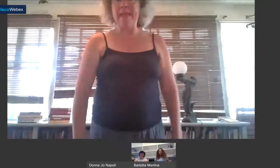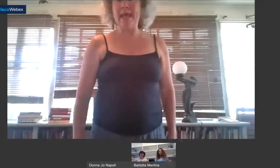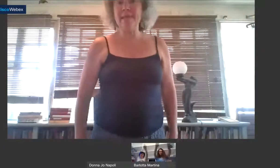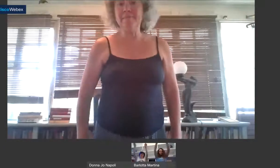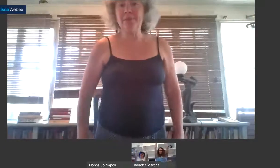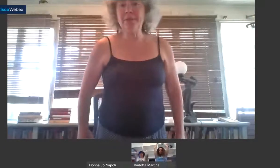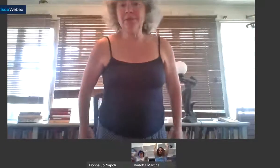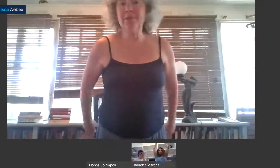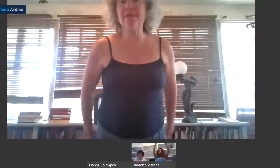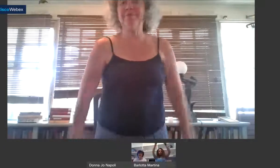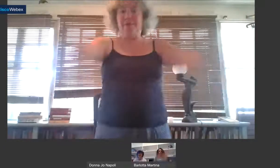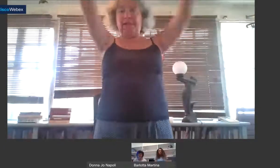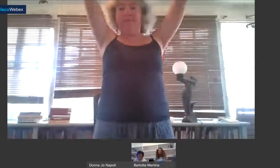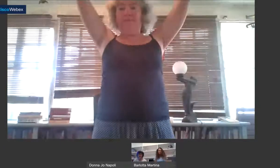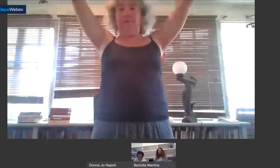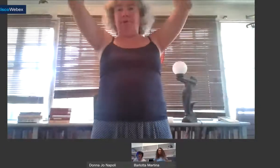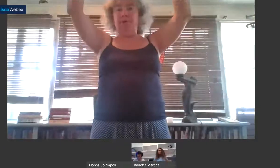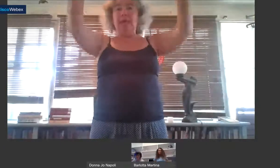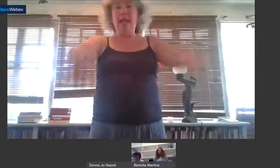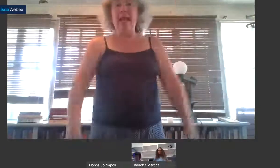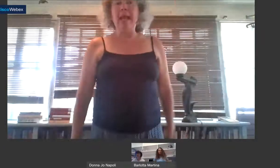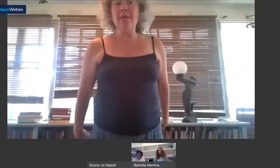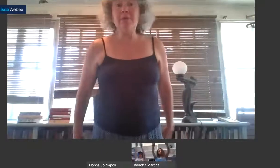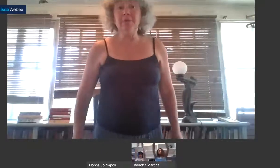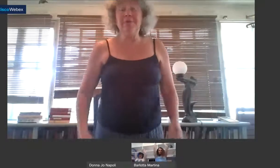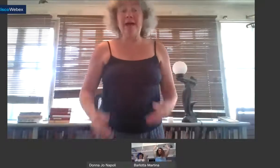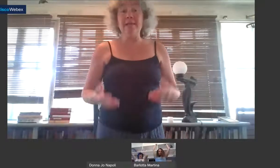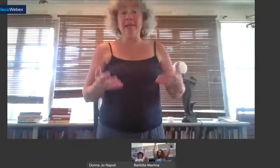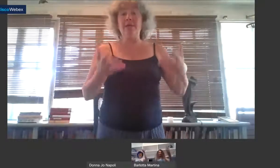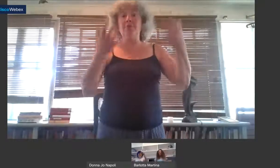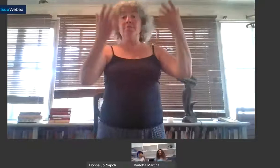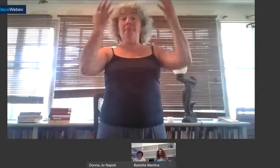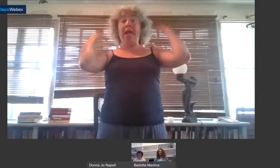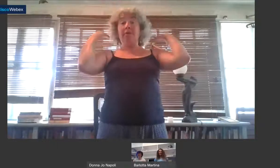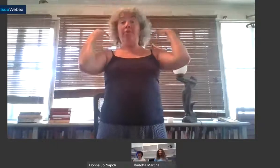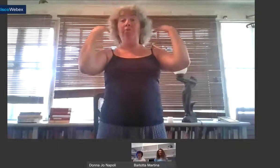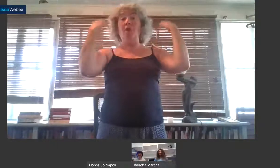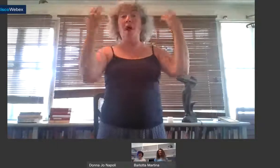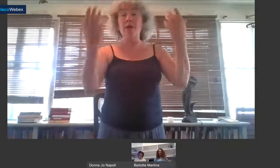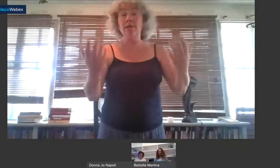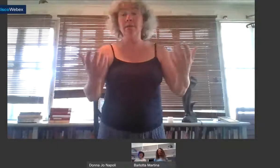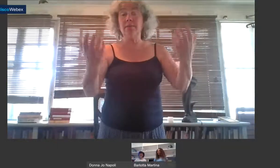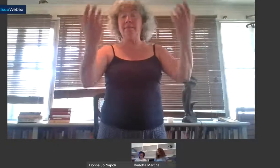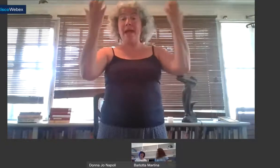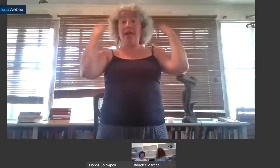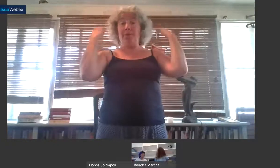Okay. Just really fling them forward. And you'll find that you might rock backward.